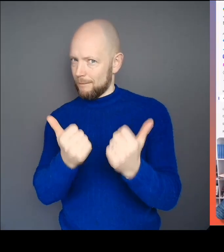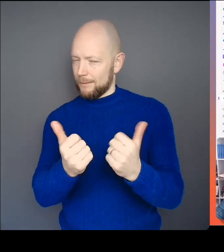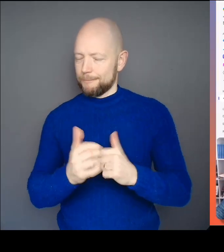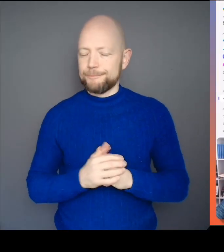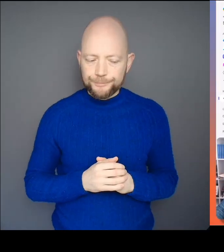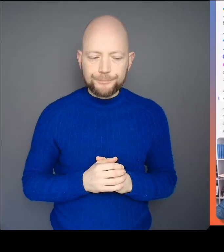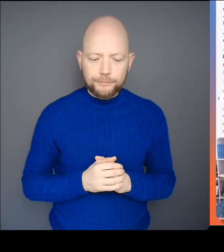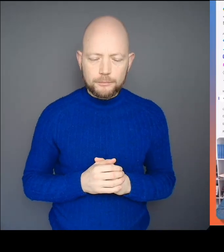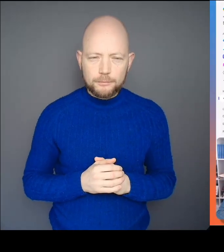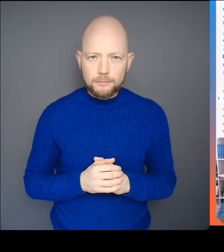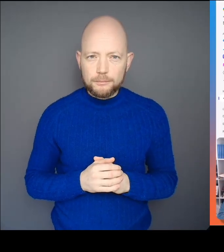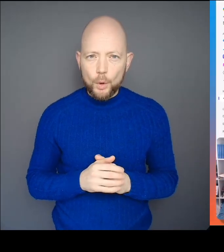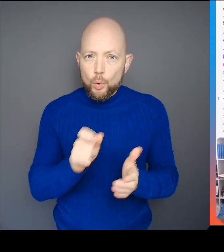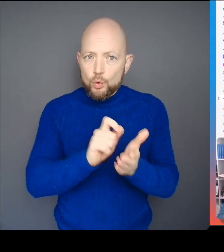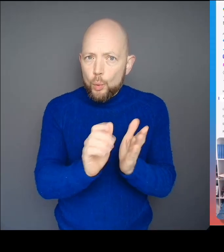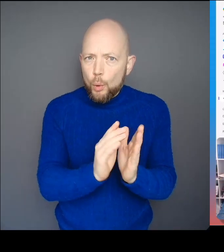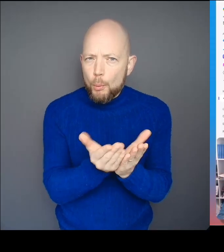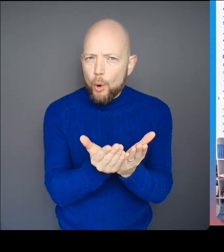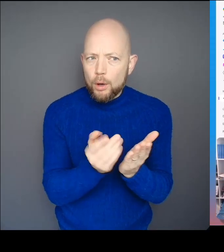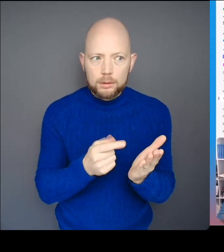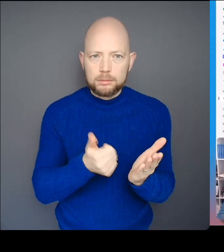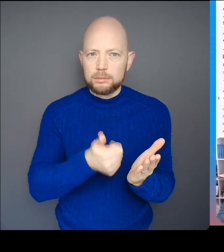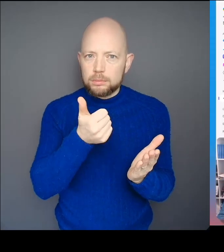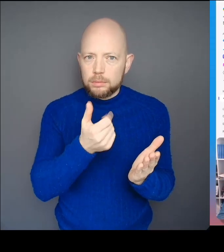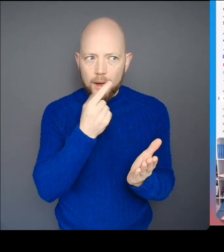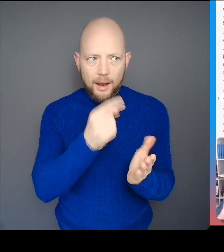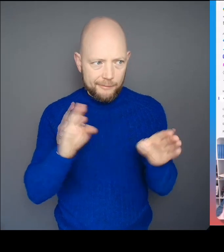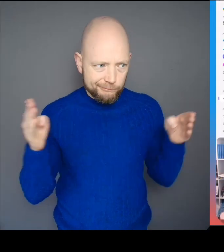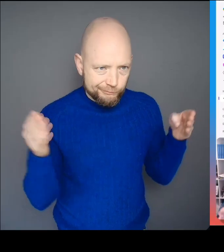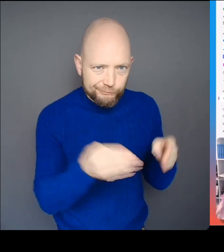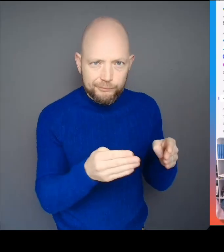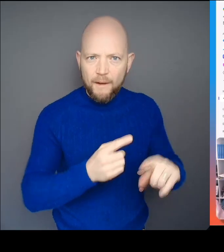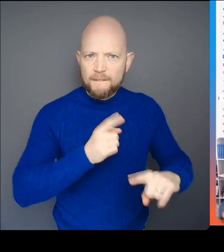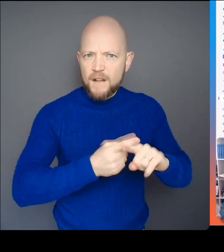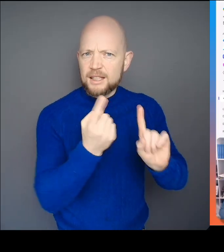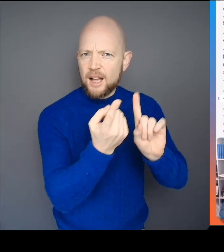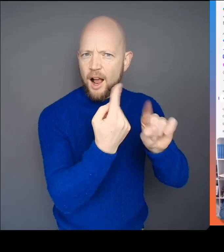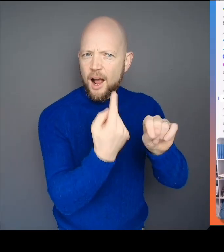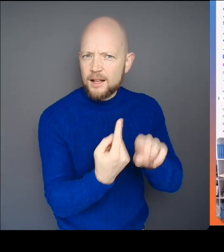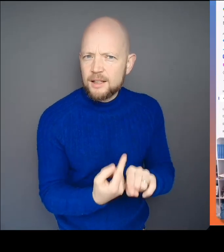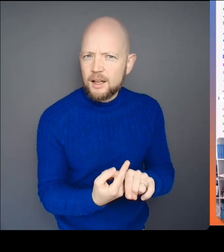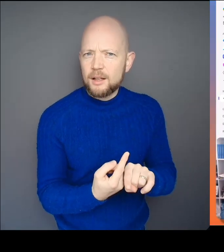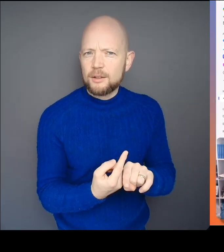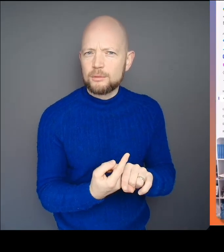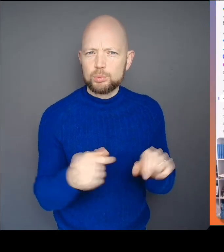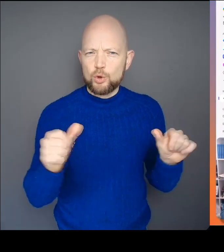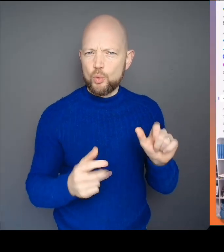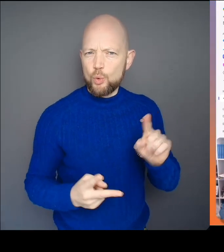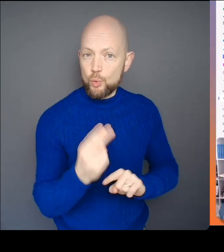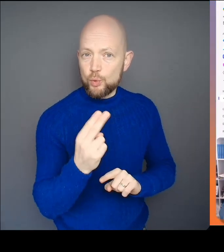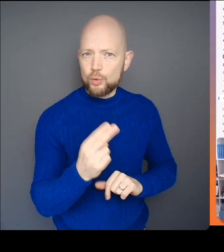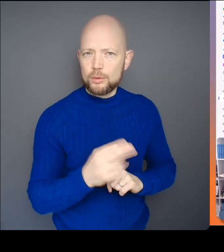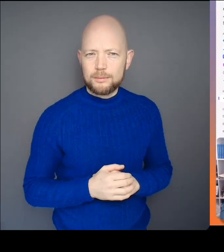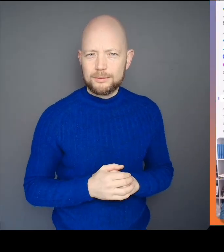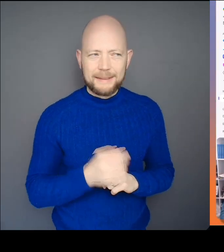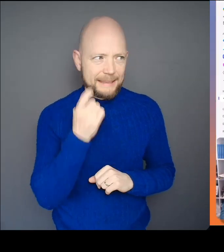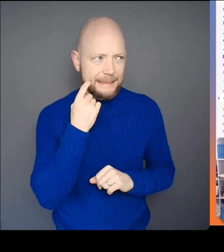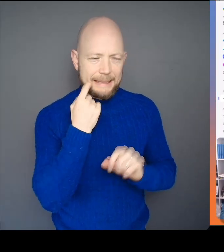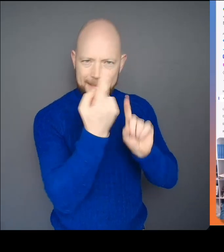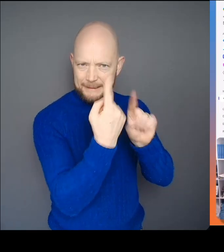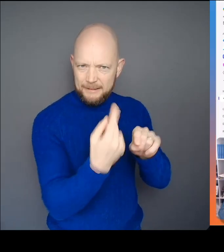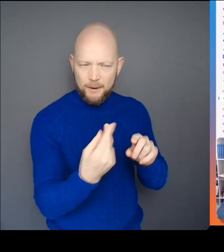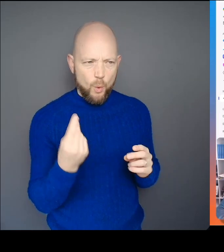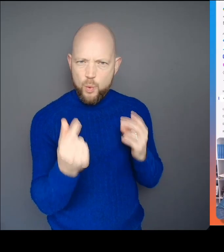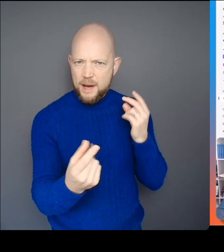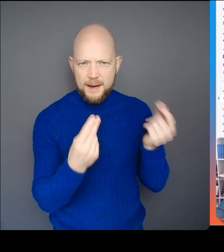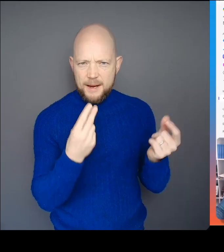who shouldn't. So the notebook is a really good shortcut to just grabbing that source material together and having the context